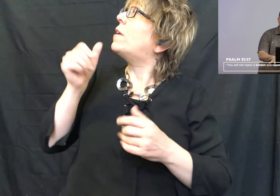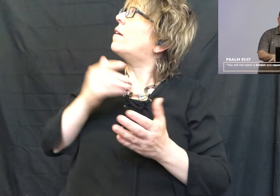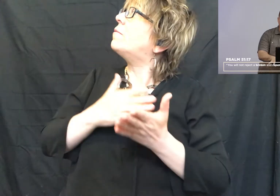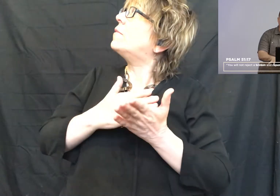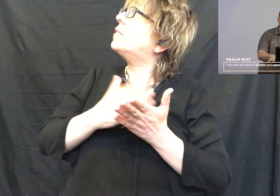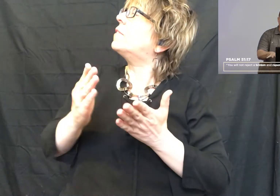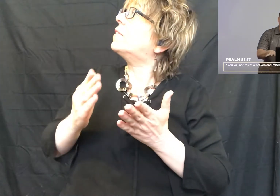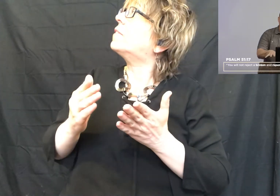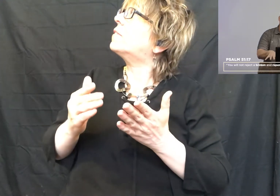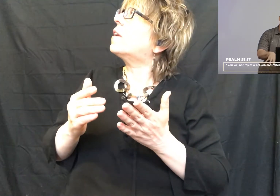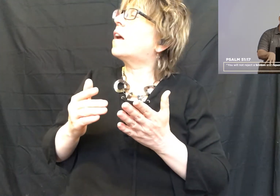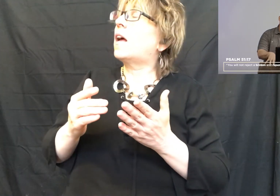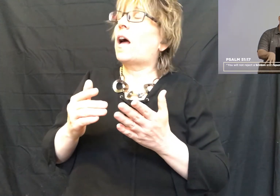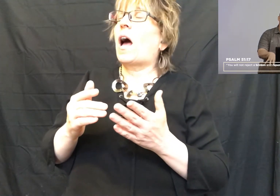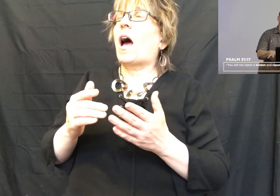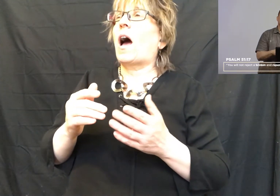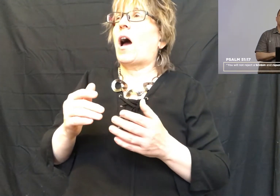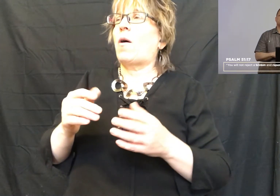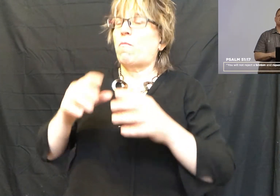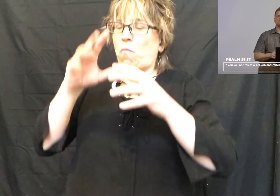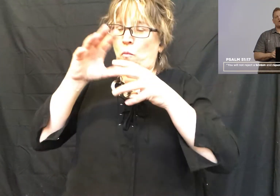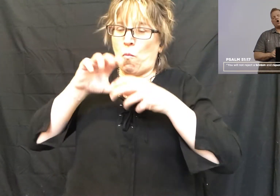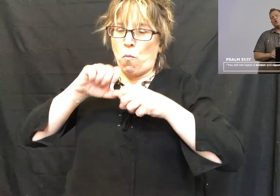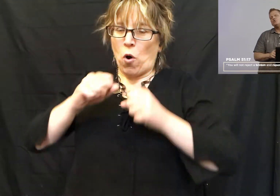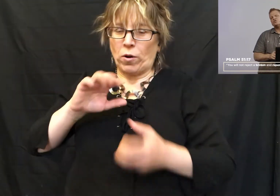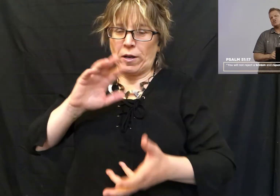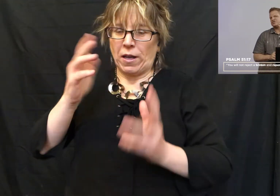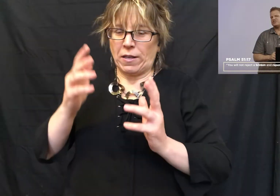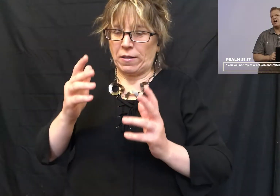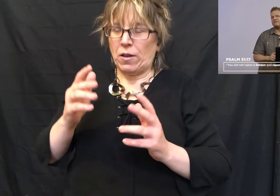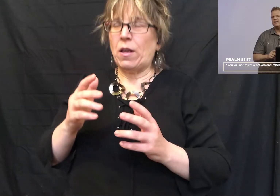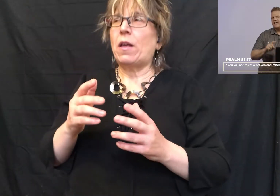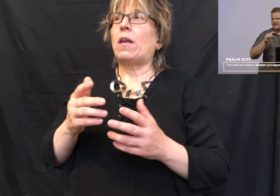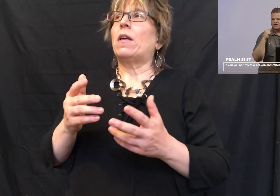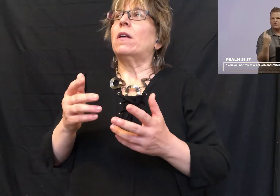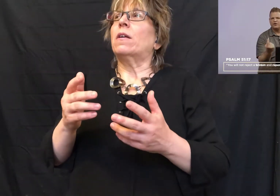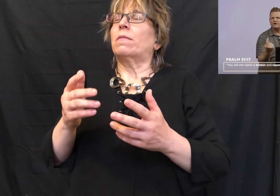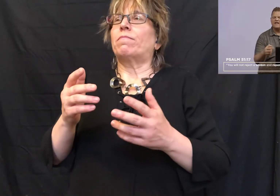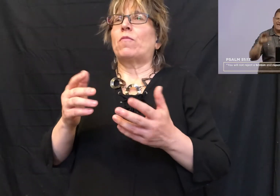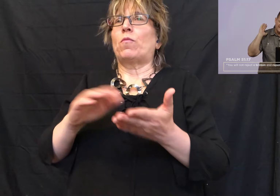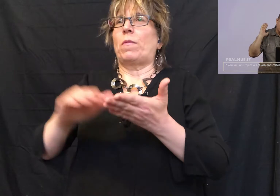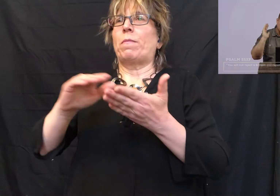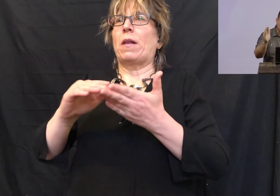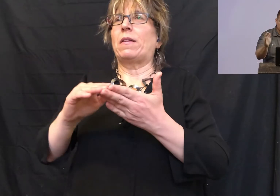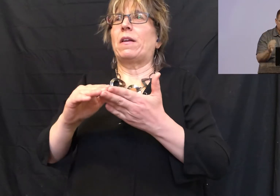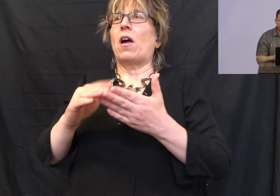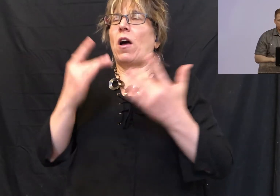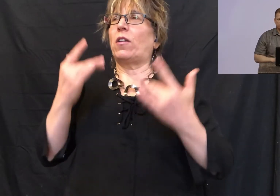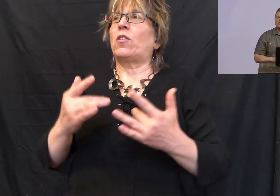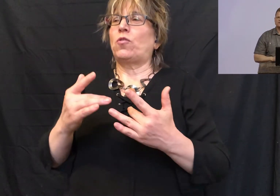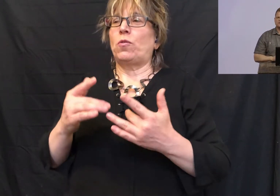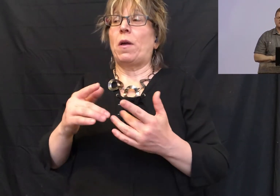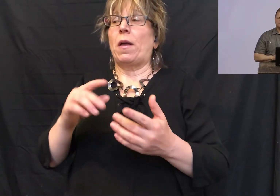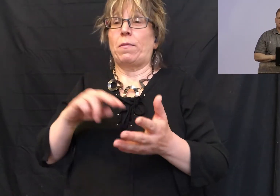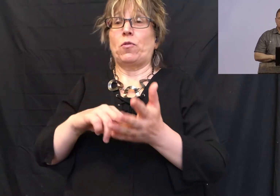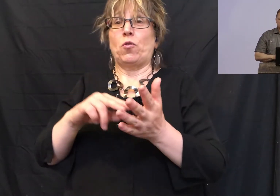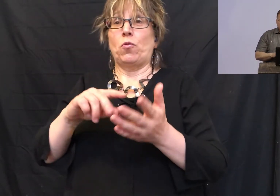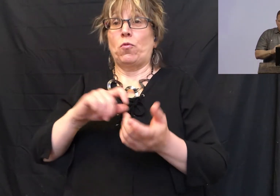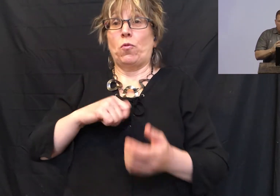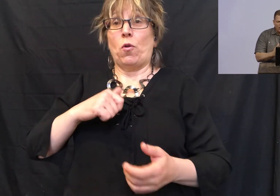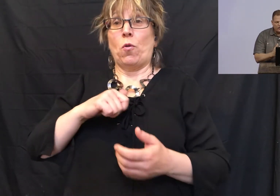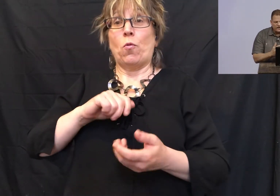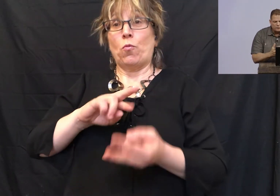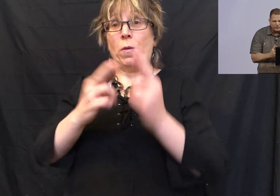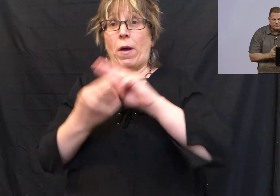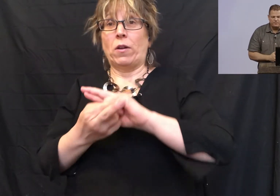and repentant heart, O God. The idea of repentance is to own your stuff and to turn and to go a different direction. You